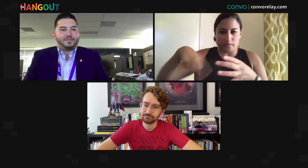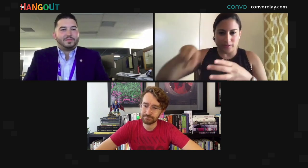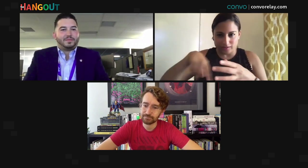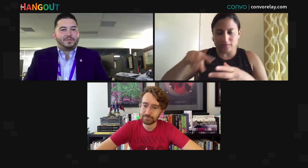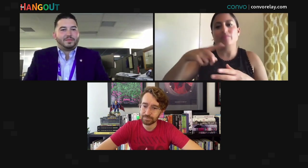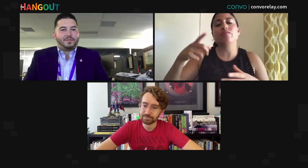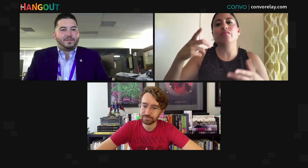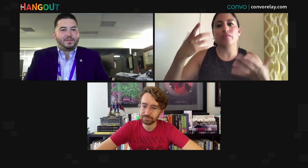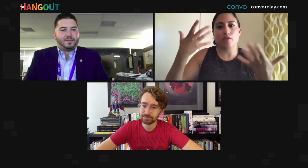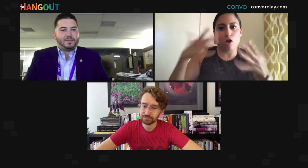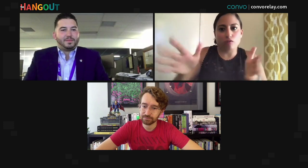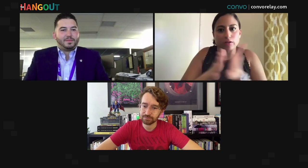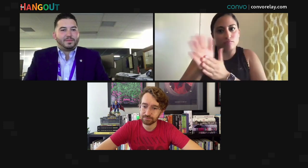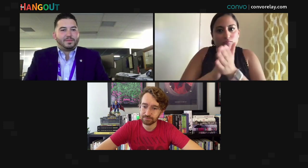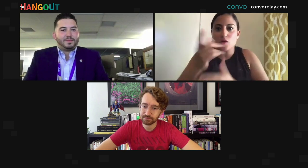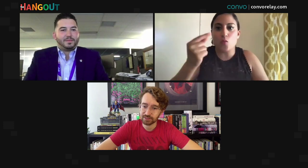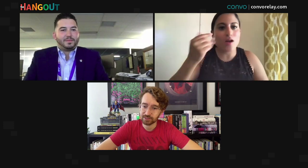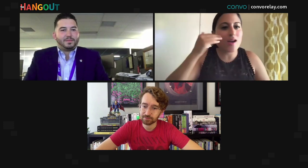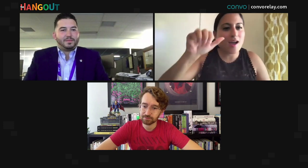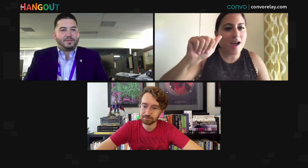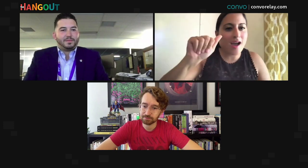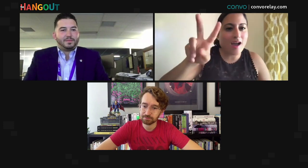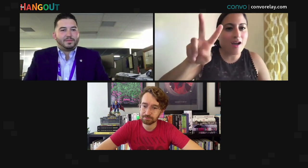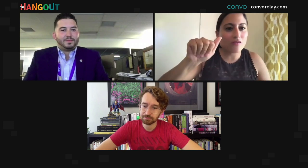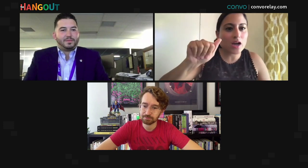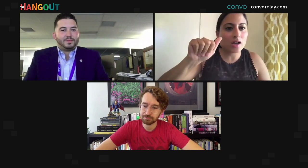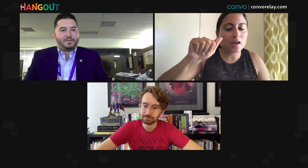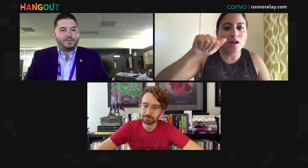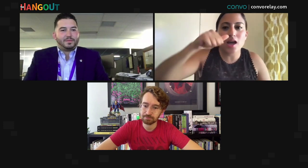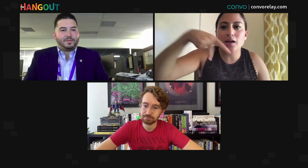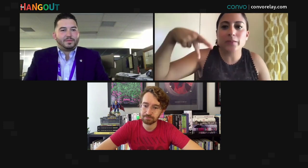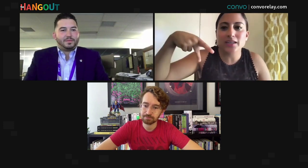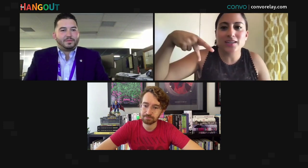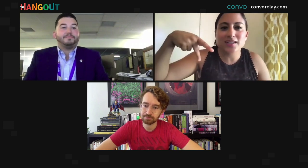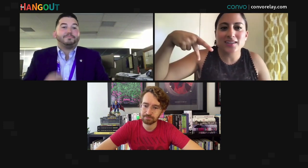me was one of the people in the group was